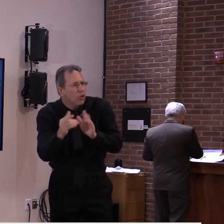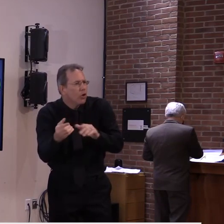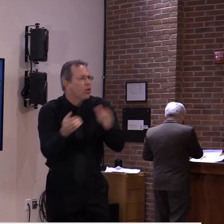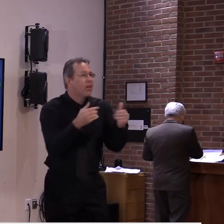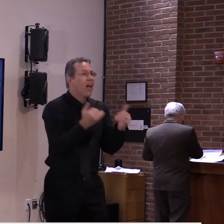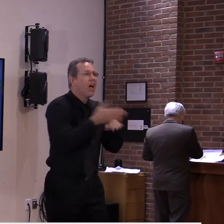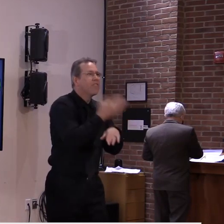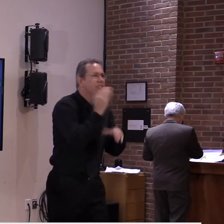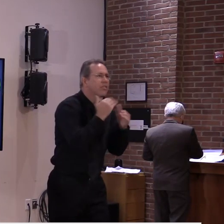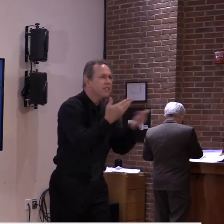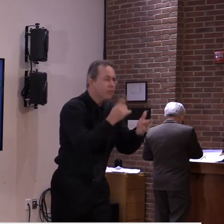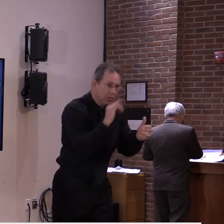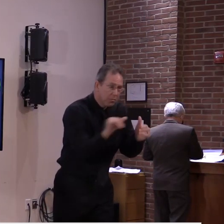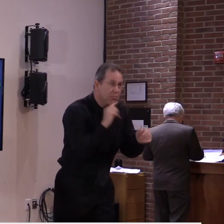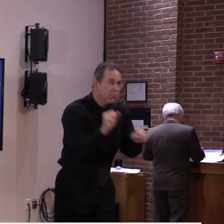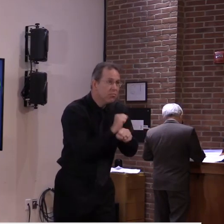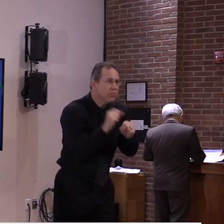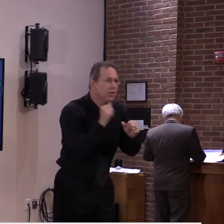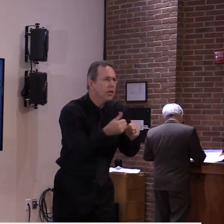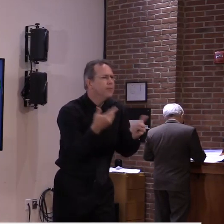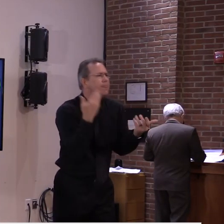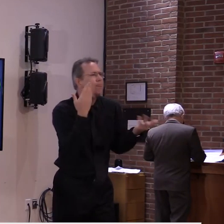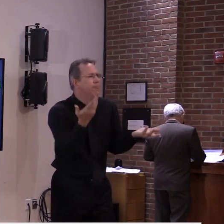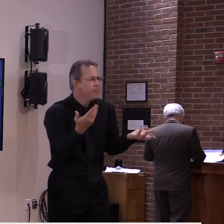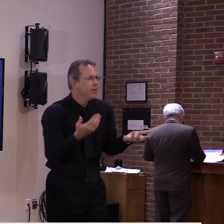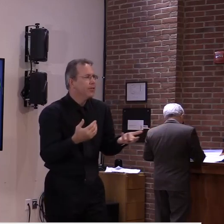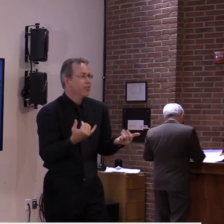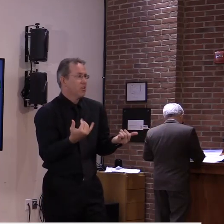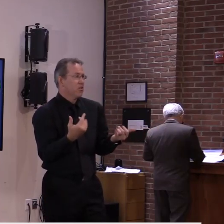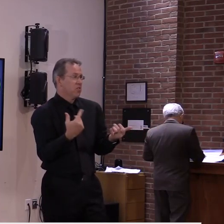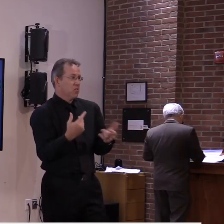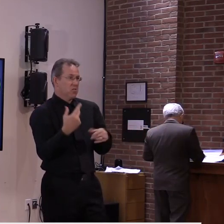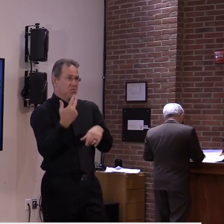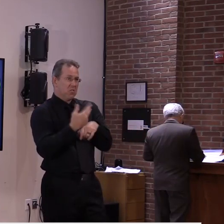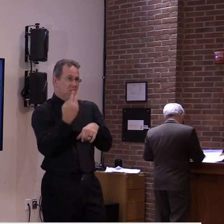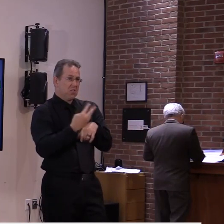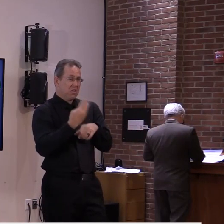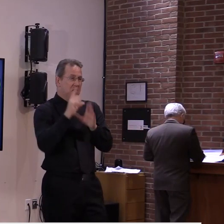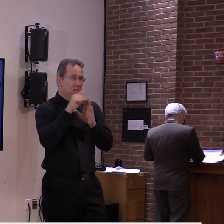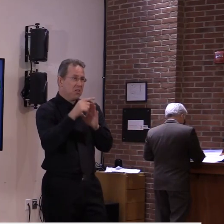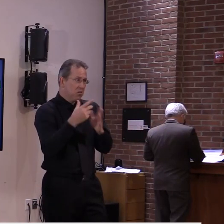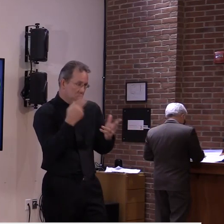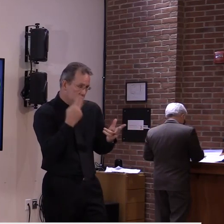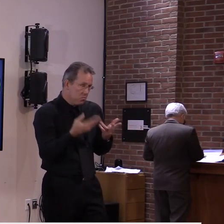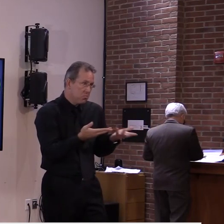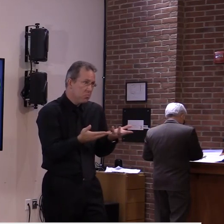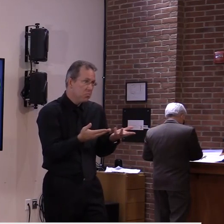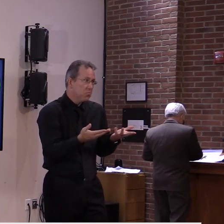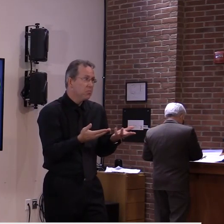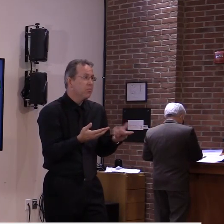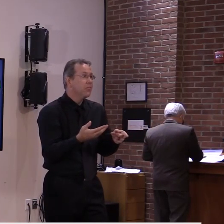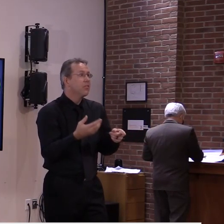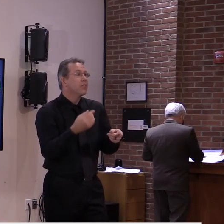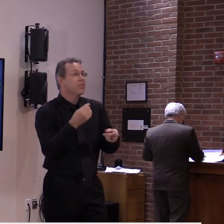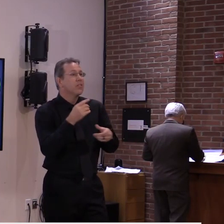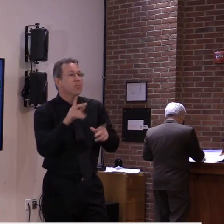supposed to be a valuable modality is it precedes the actual illnesses in the